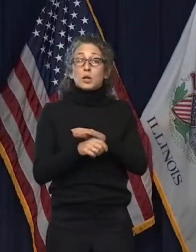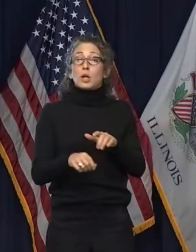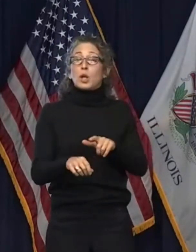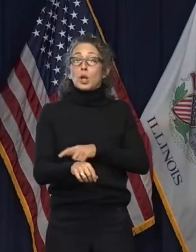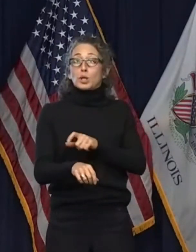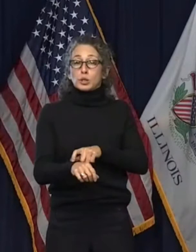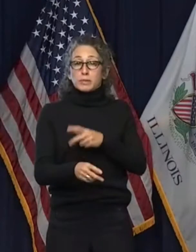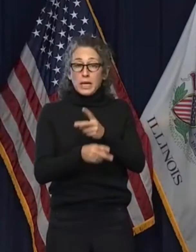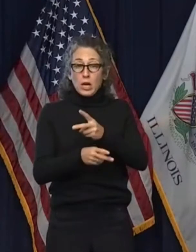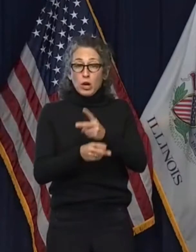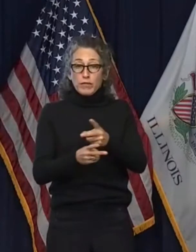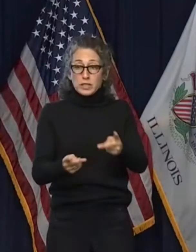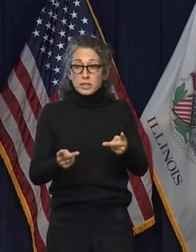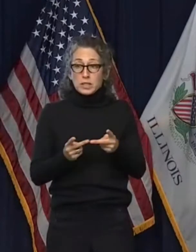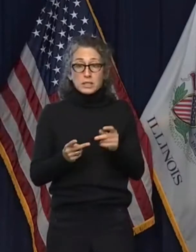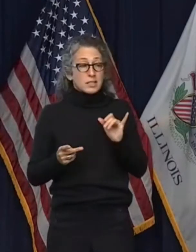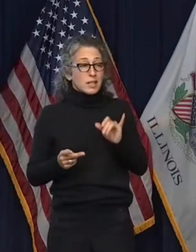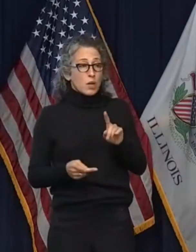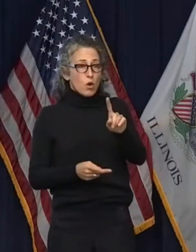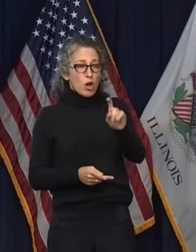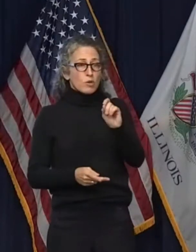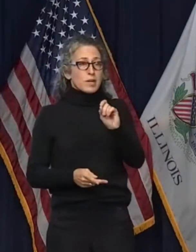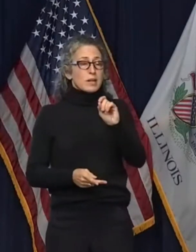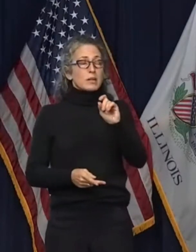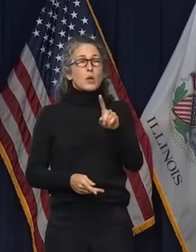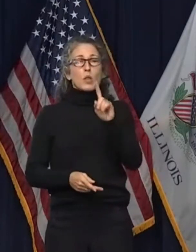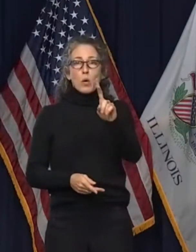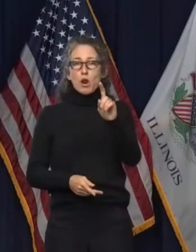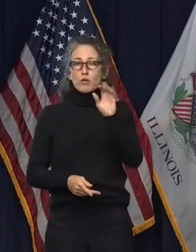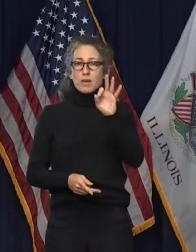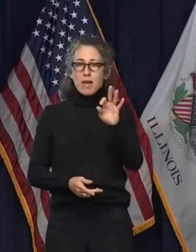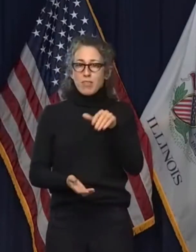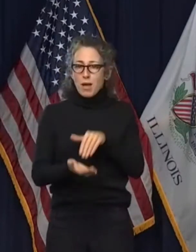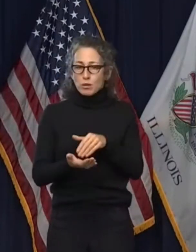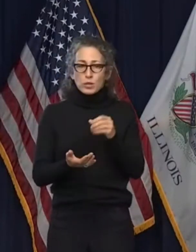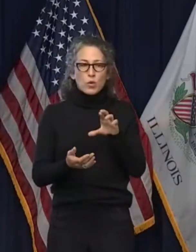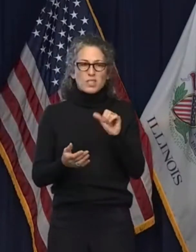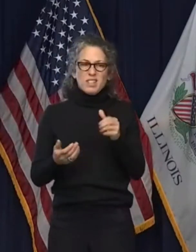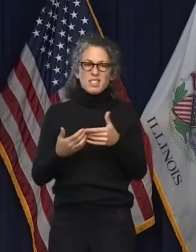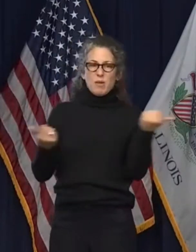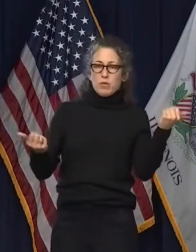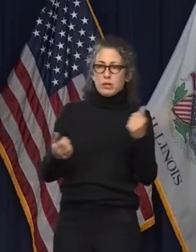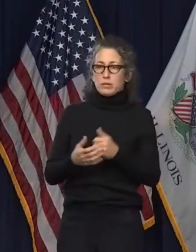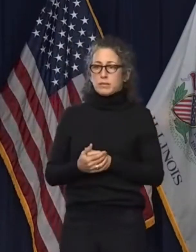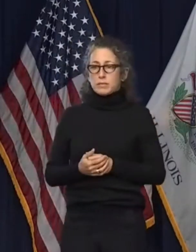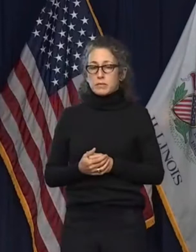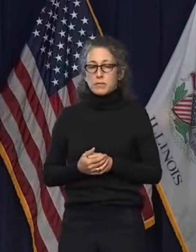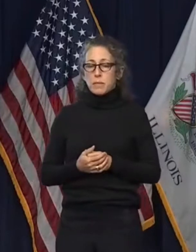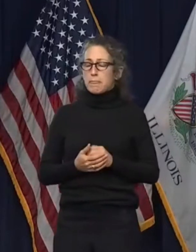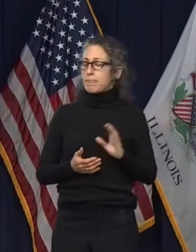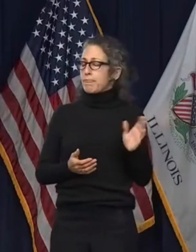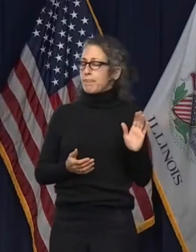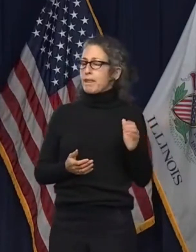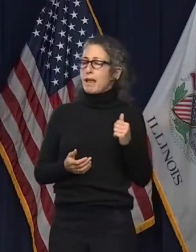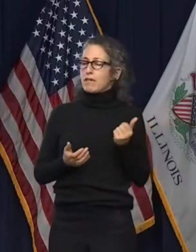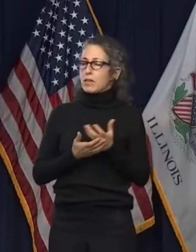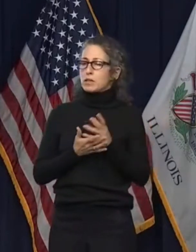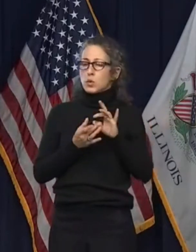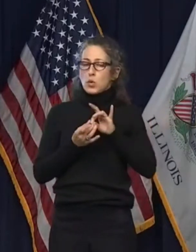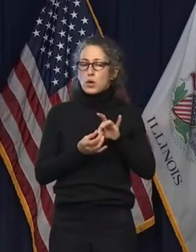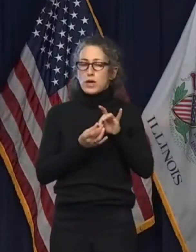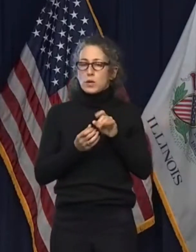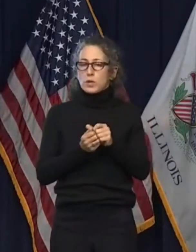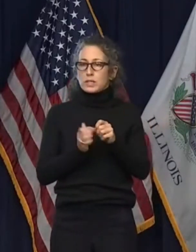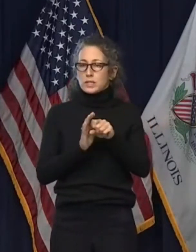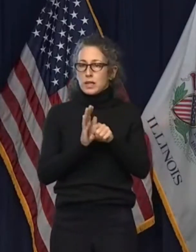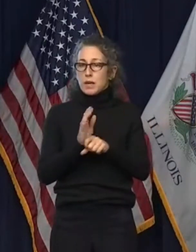the 109,000, or is that a separate number that's to supplement? It is being coordinated with the state, but it is being